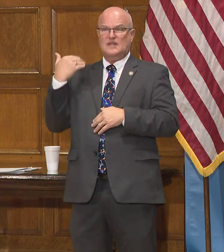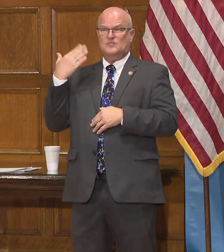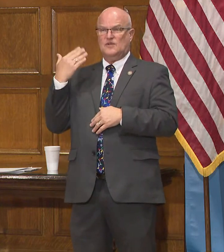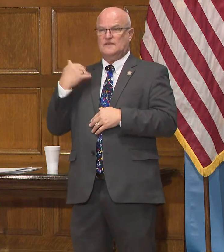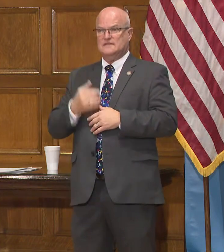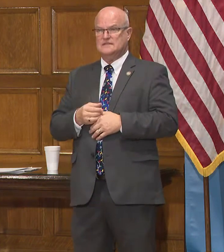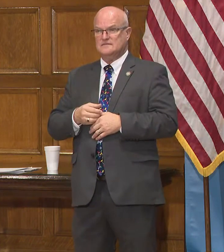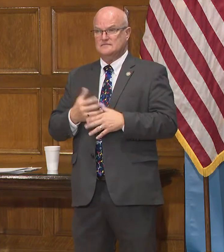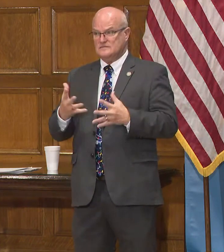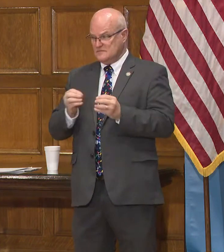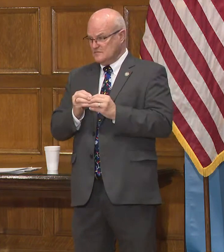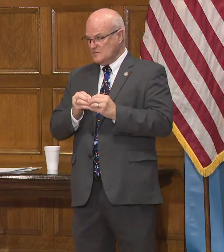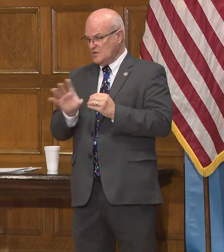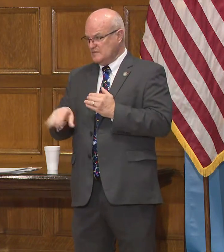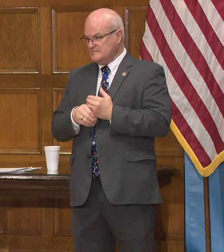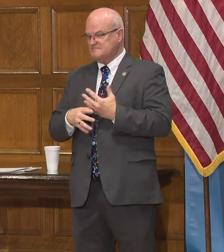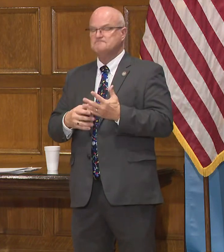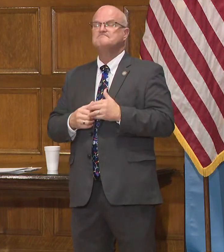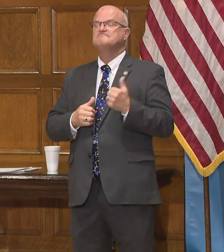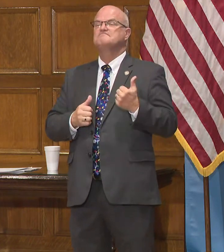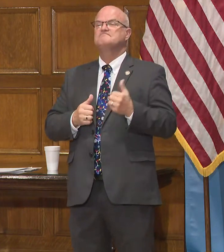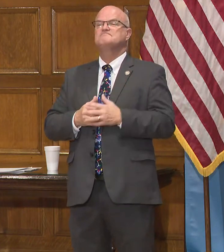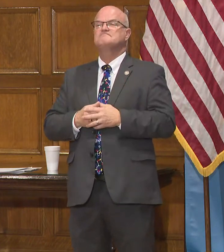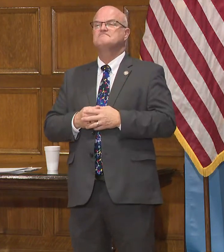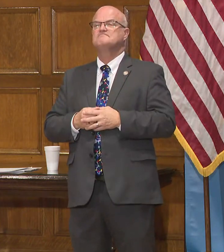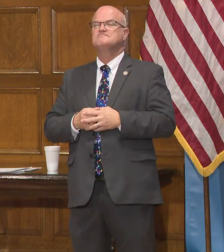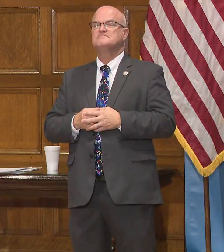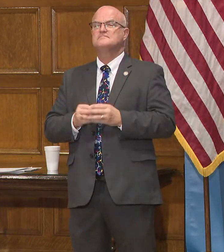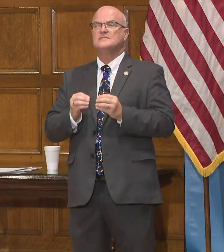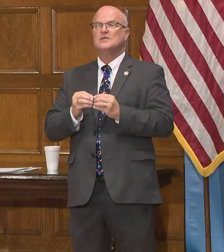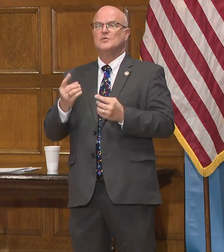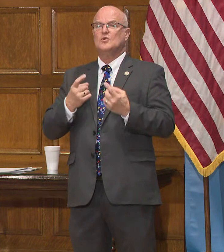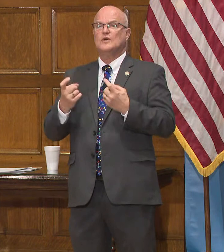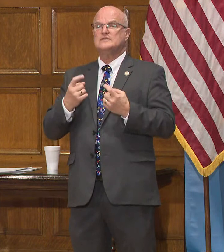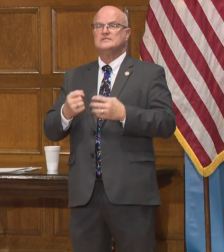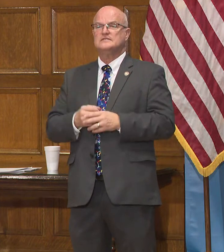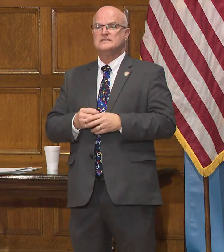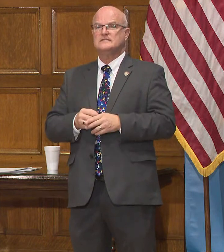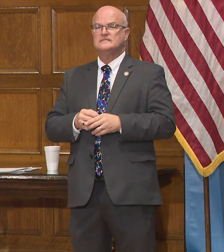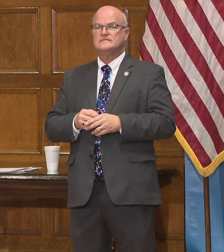previous waves. Did you have additional comments? That's good. Any other questions?